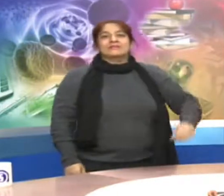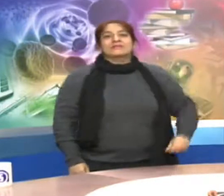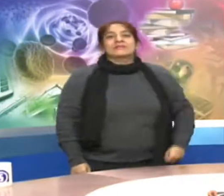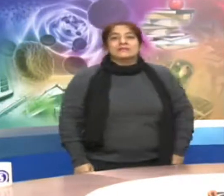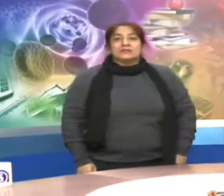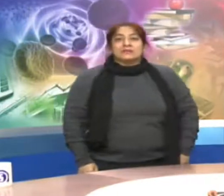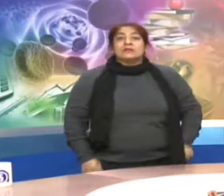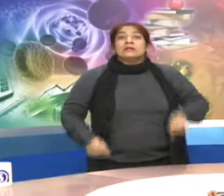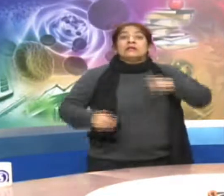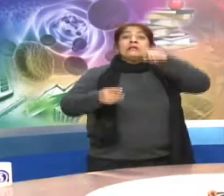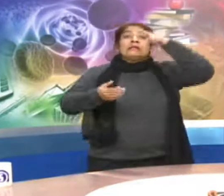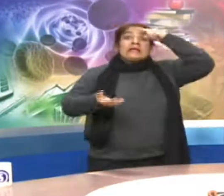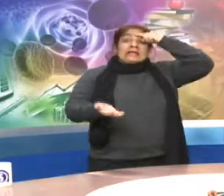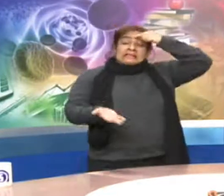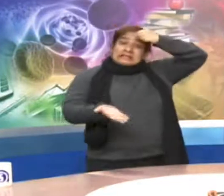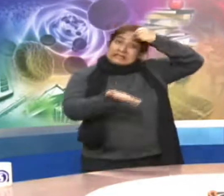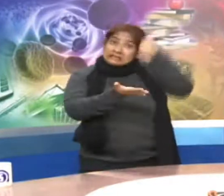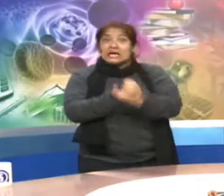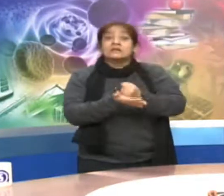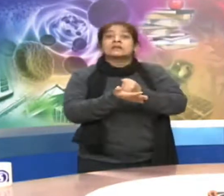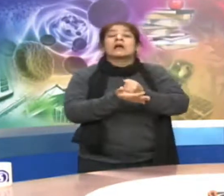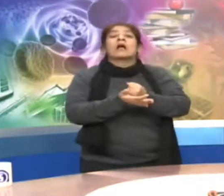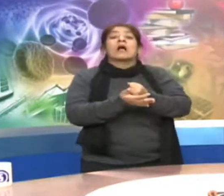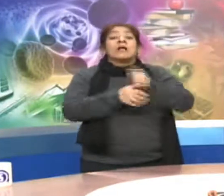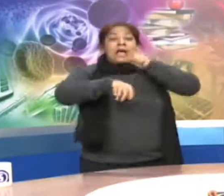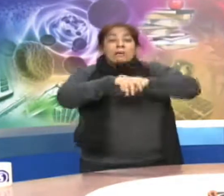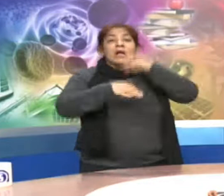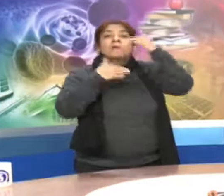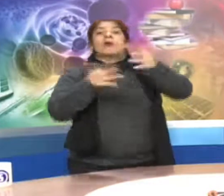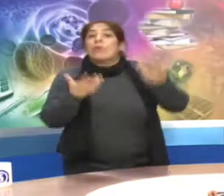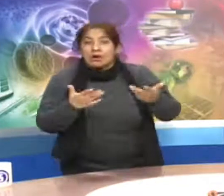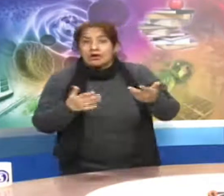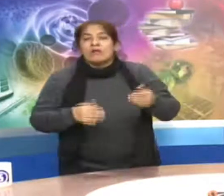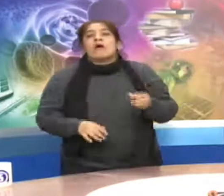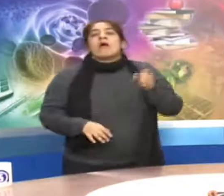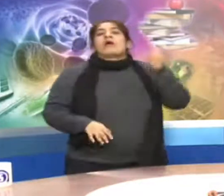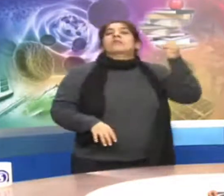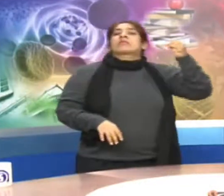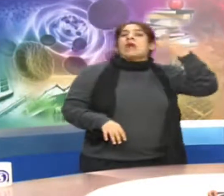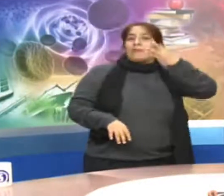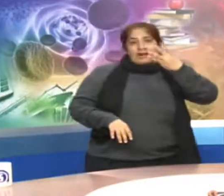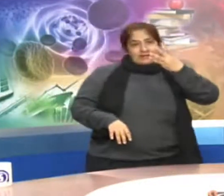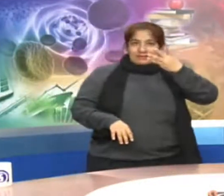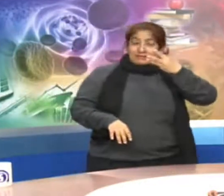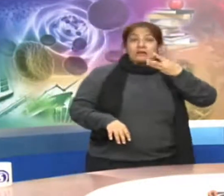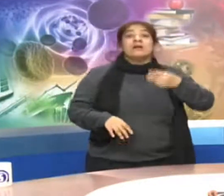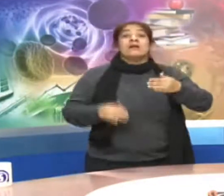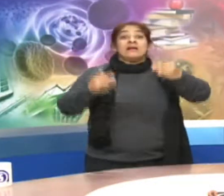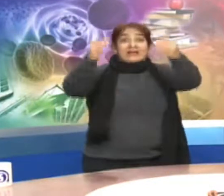Another is time limit for decision, 3 months, 5 months for